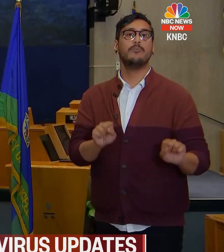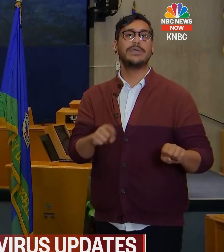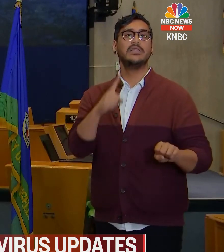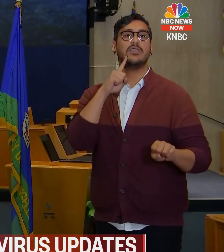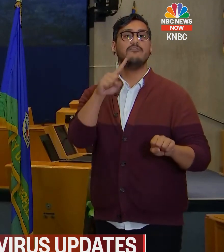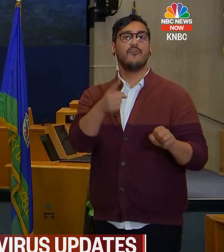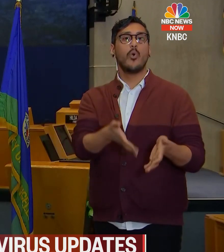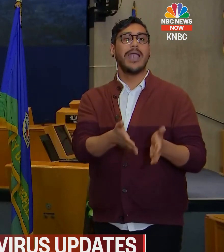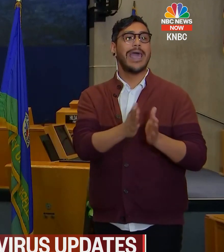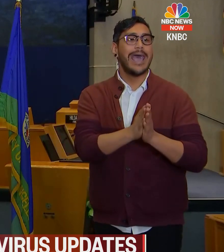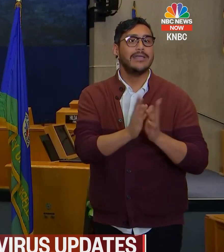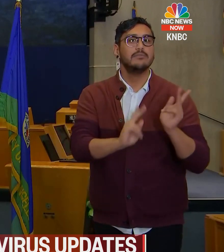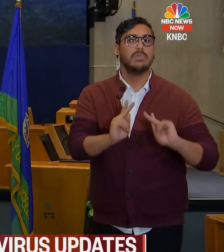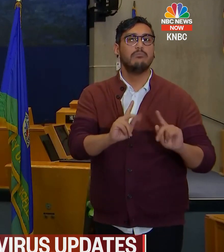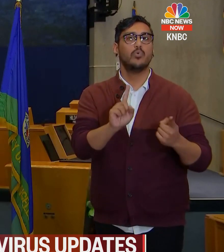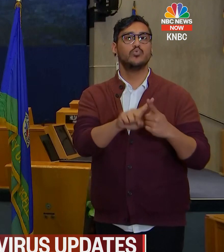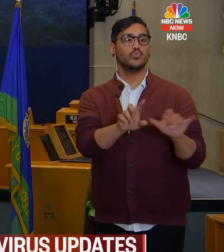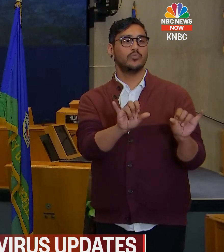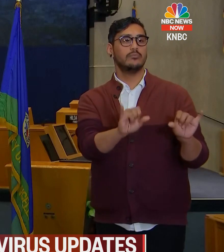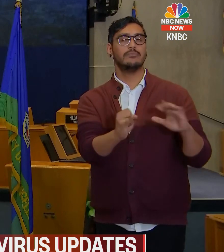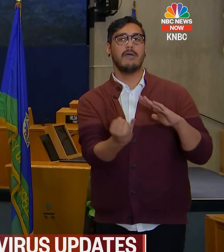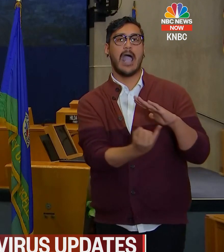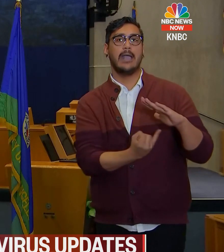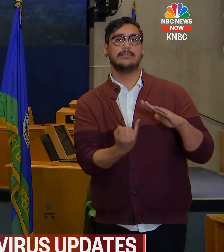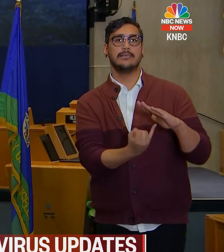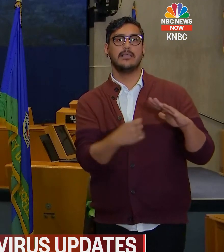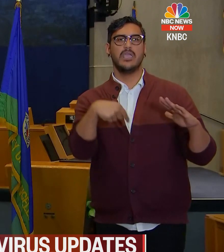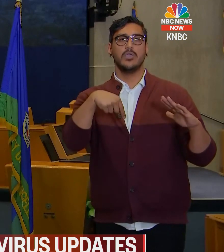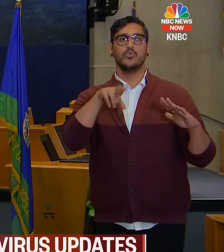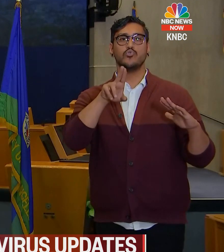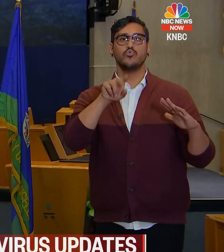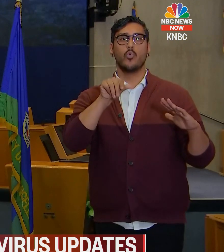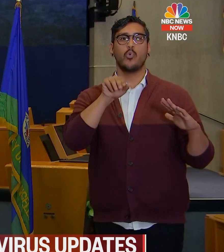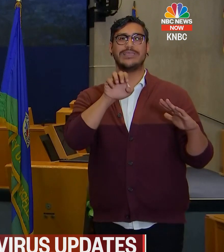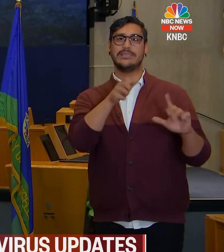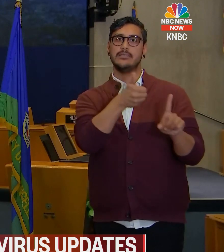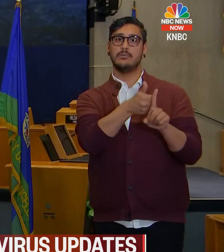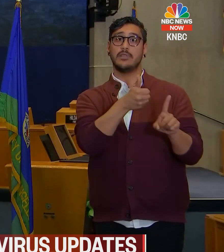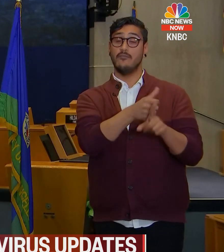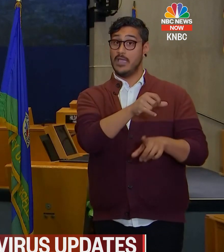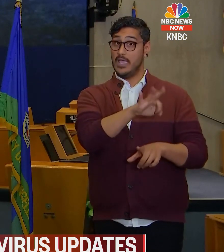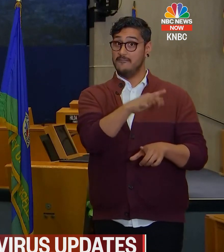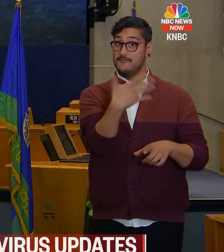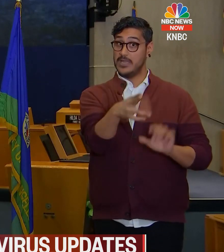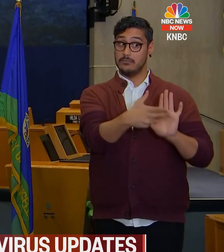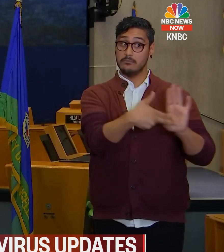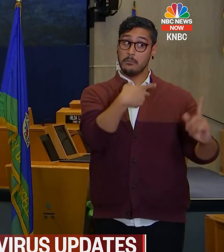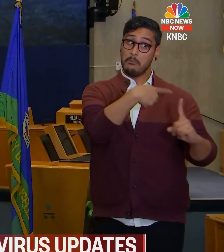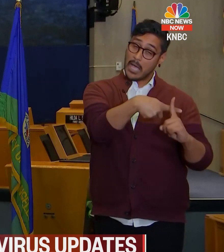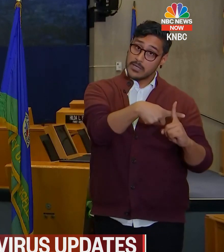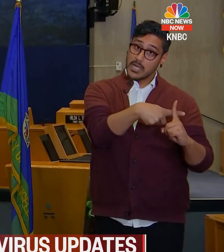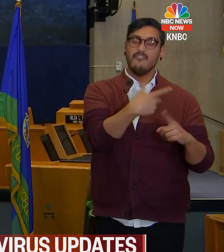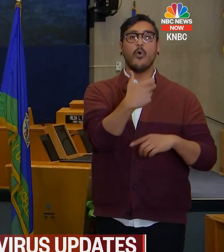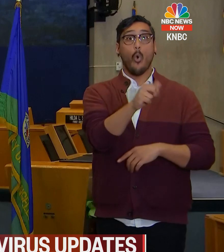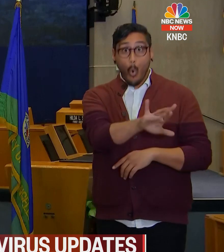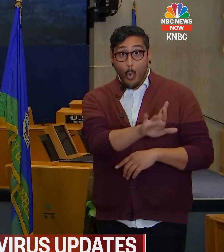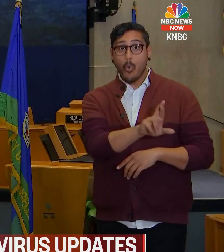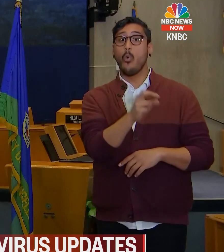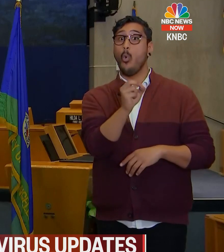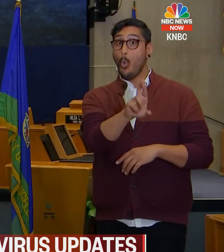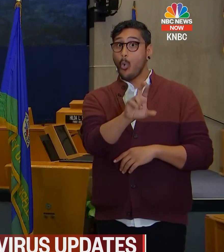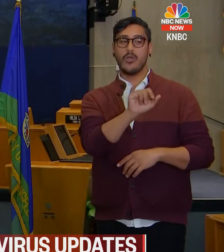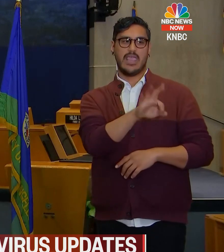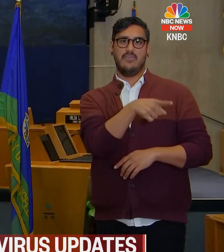ask people to isolate and quarantine themselves if they're either a positive case or they've been in close contact